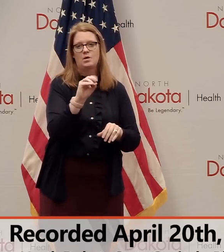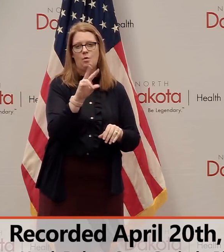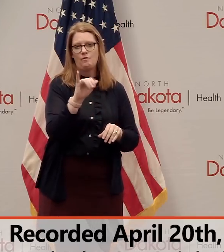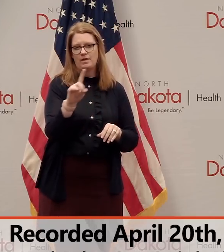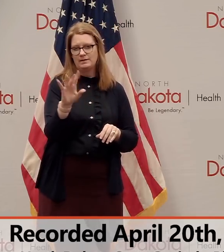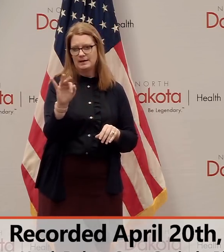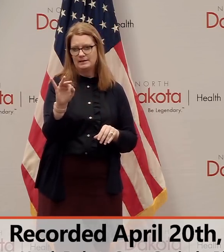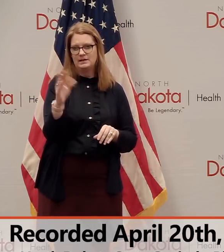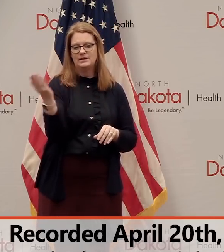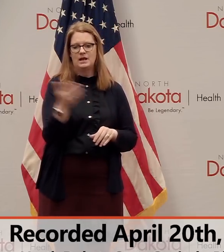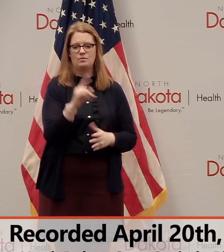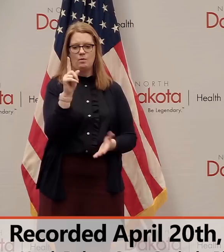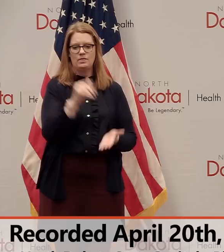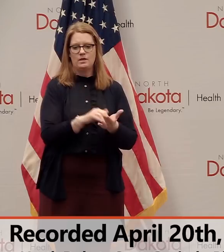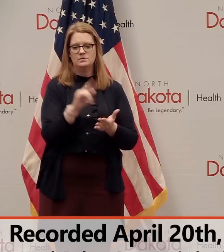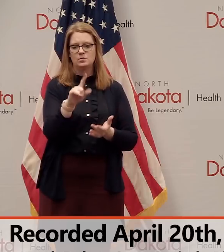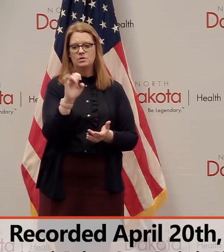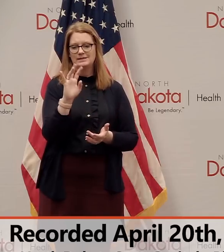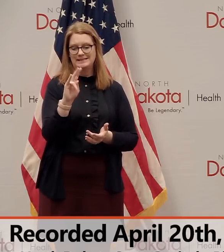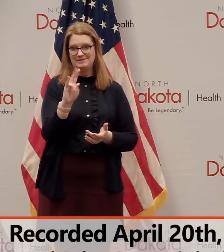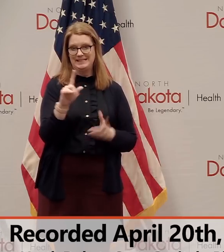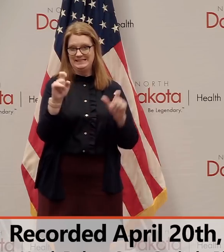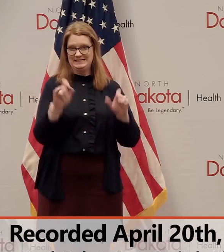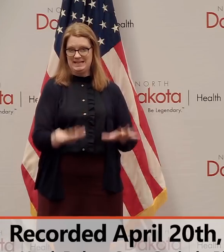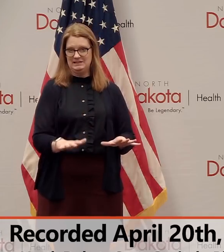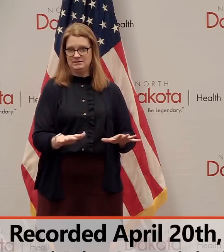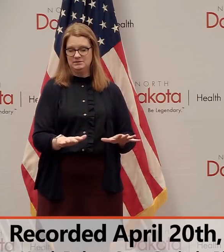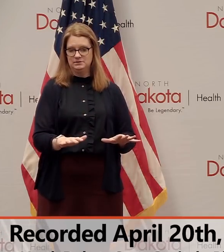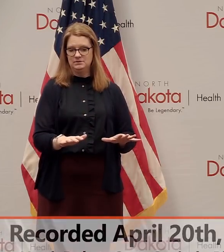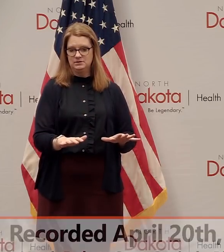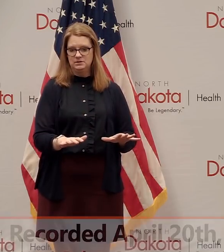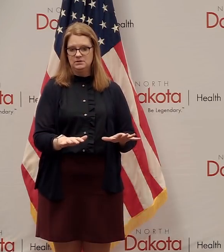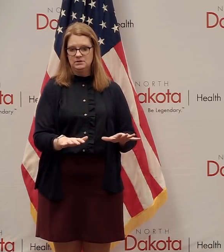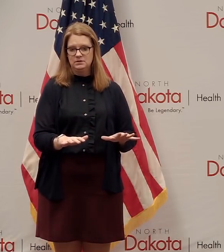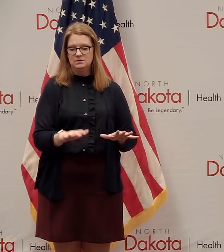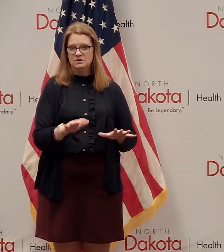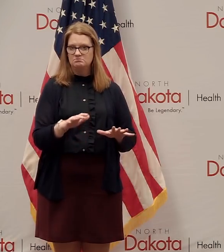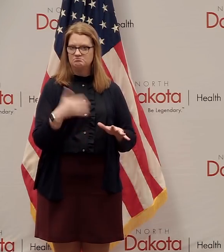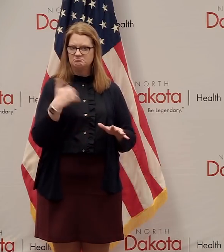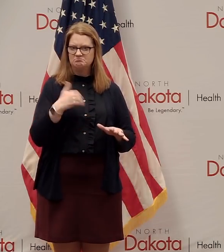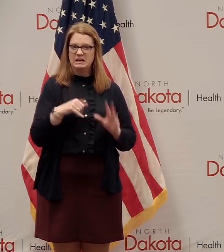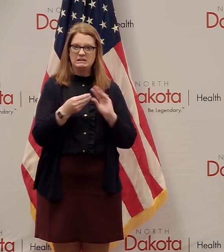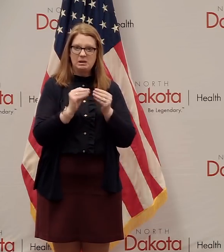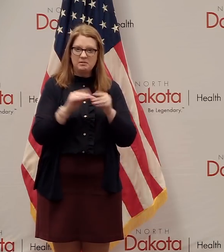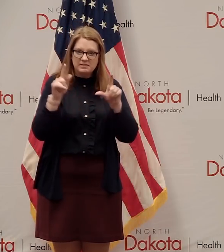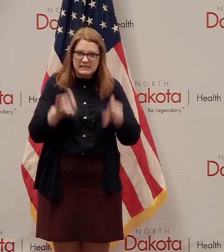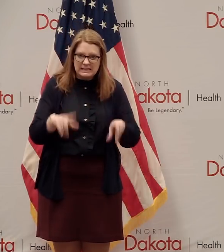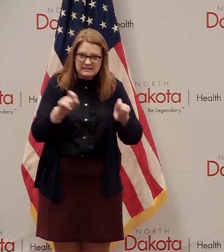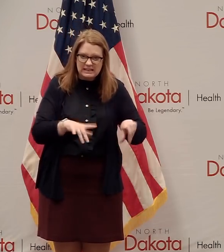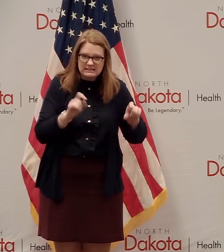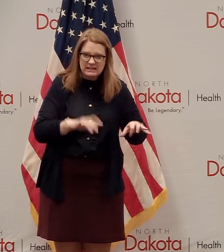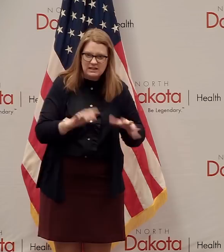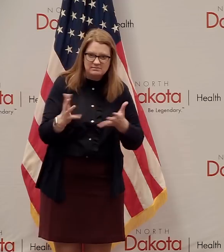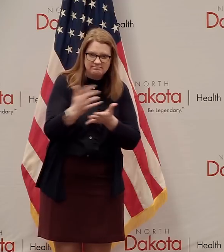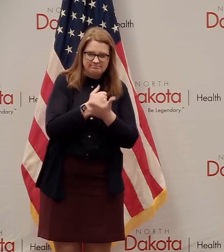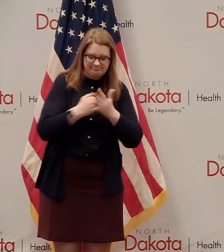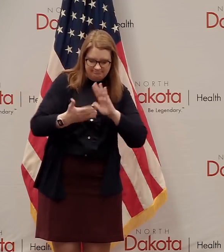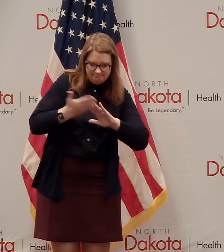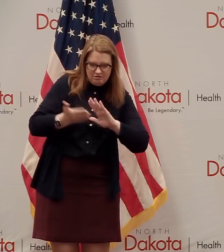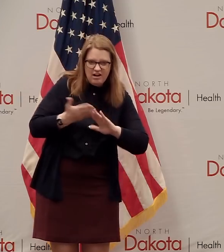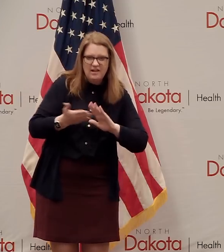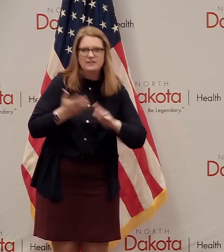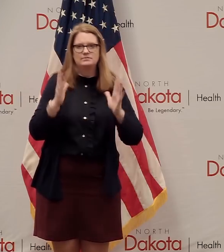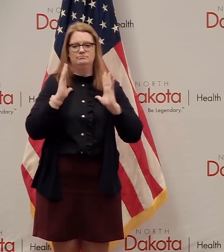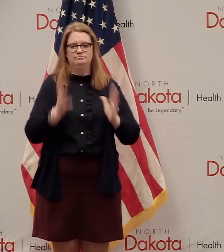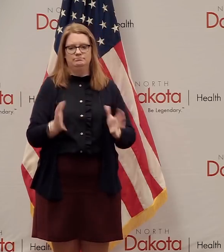COVID-19, out of 1,117 tests. This is a record day in terms of number of testing, in terms of tests